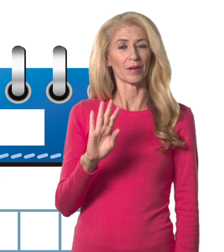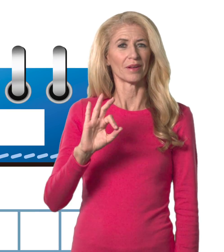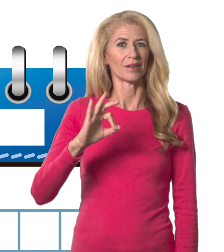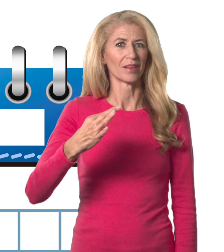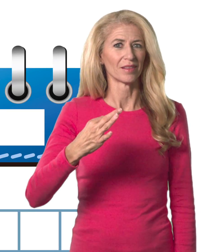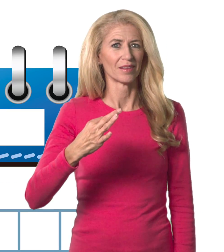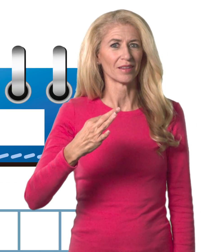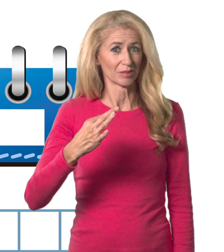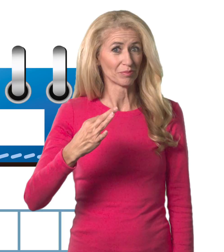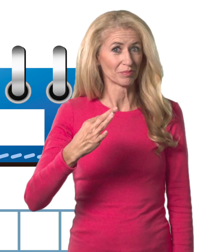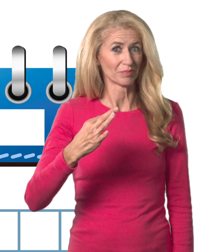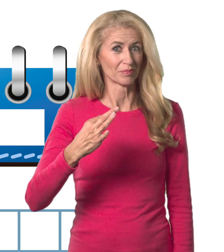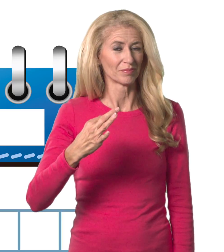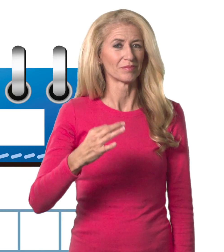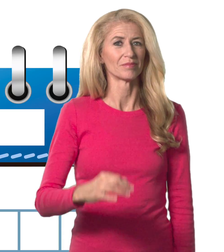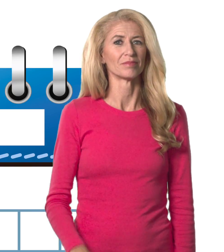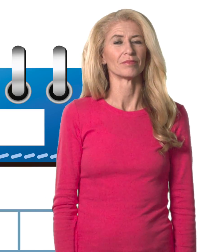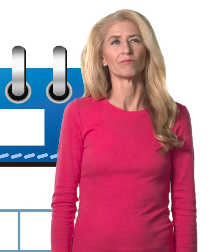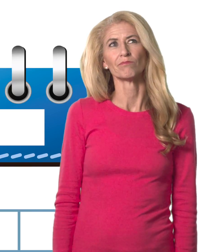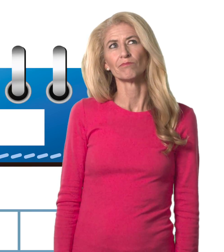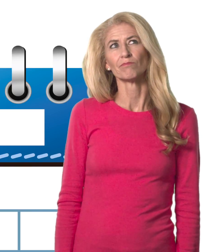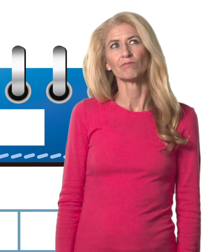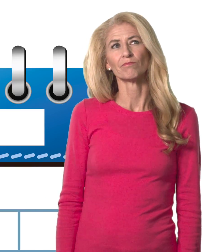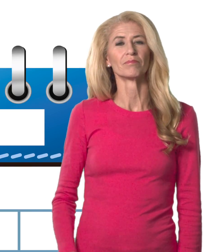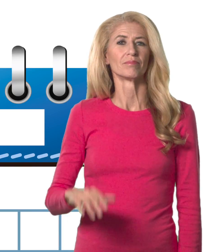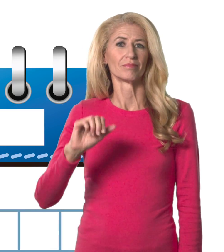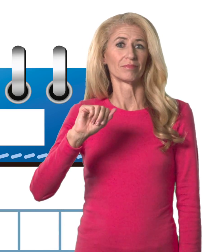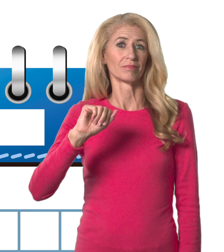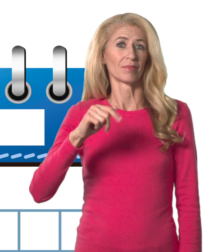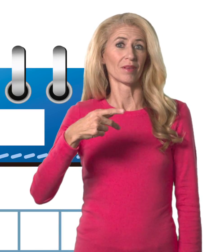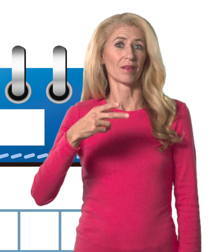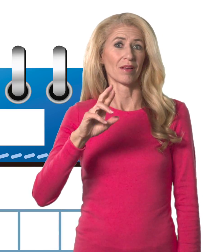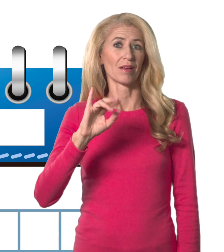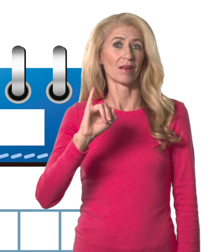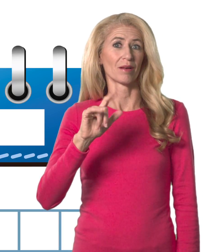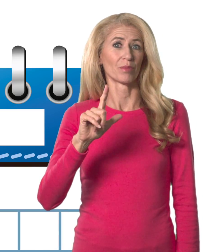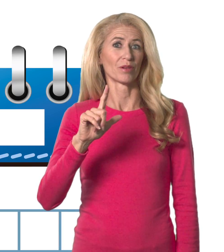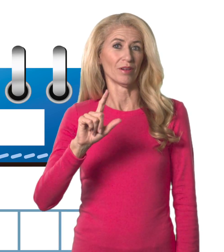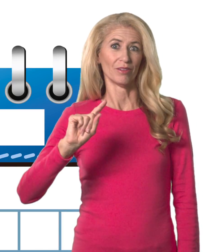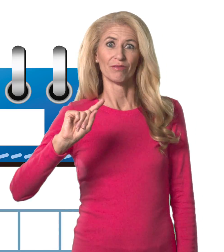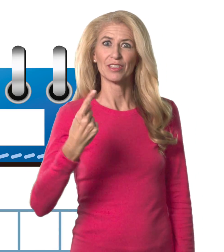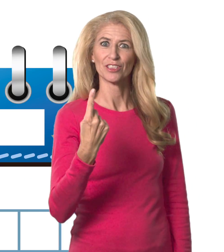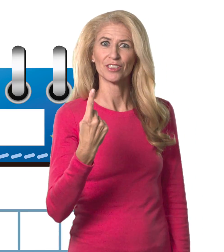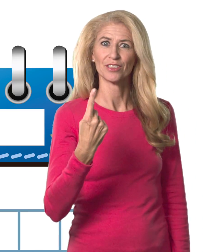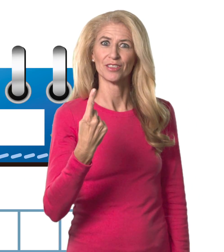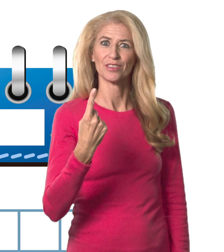February 9th. April 1st.